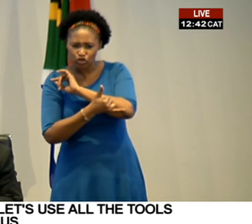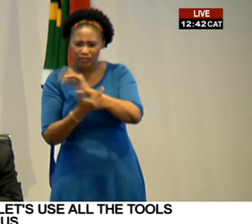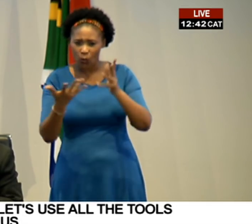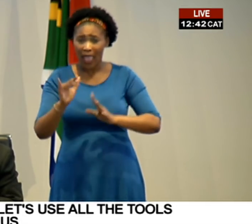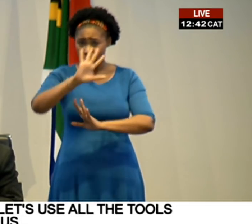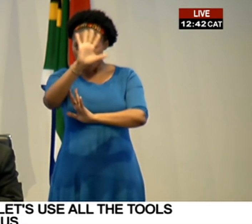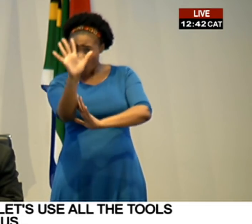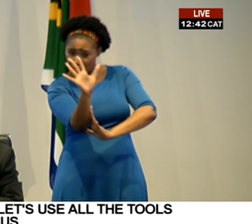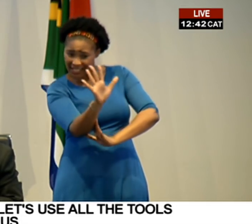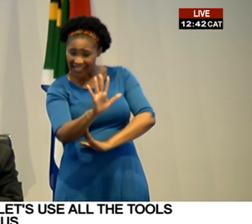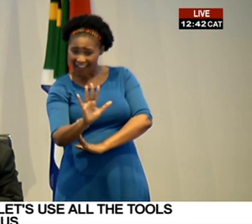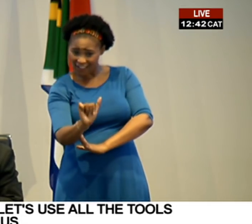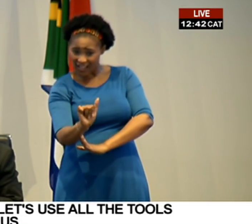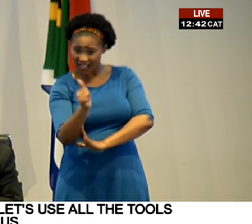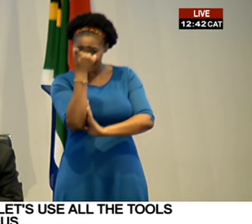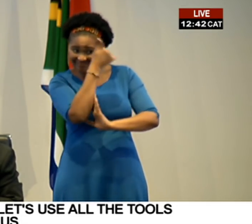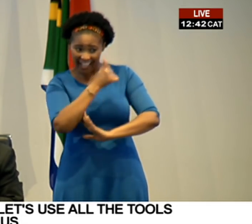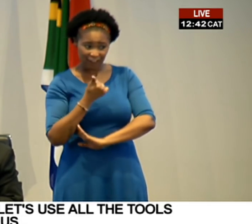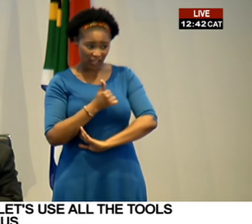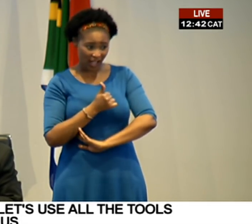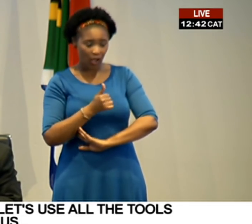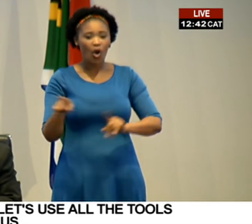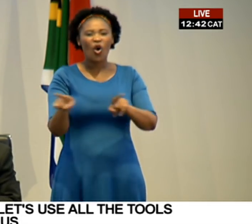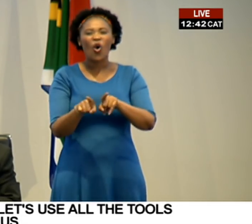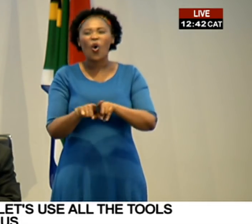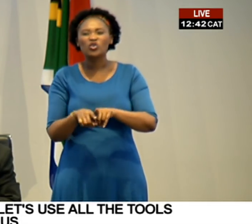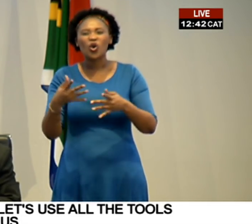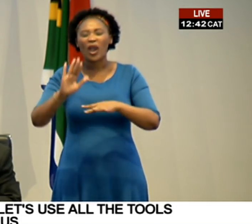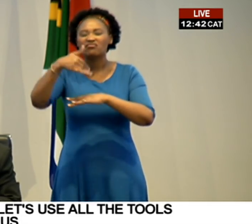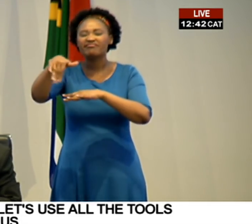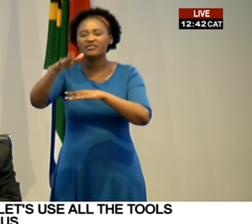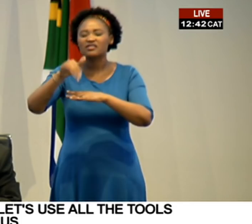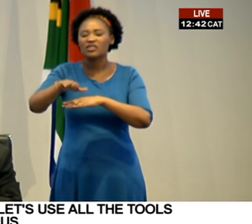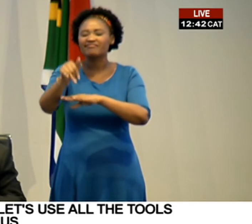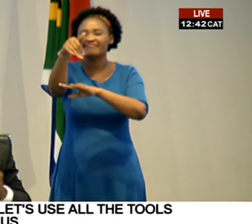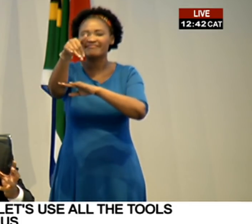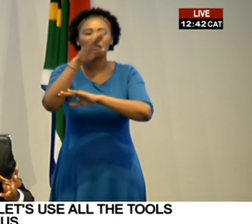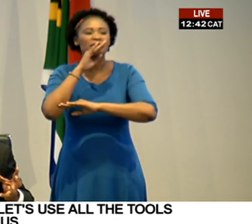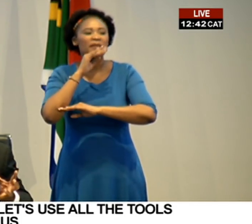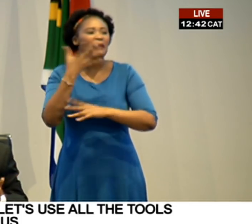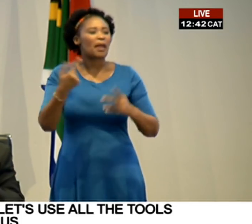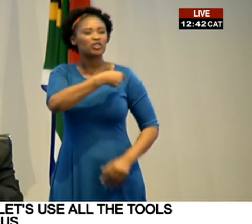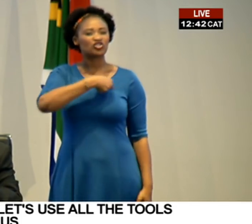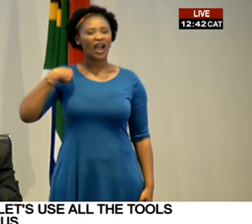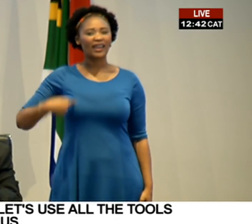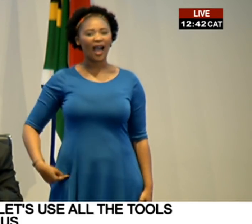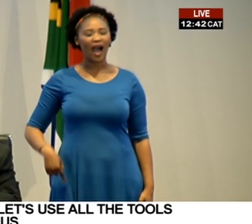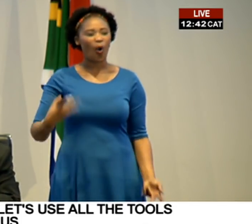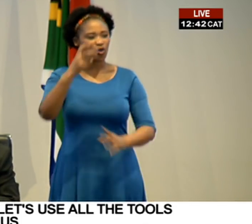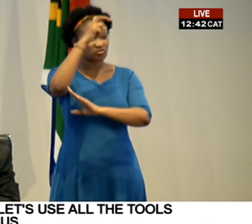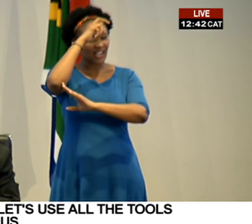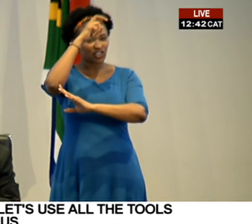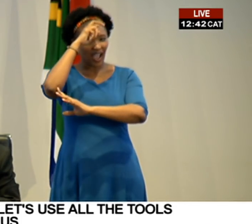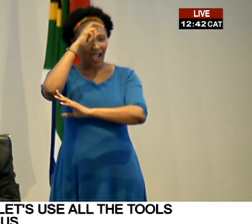continent, as well as the offshore ones, be it China, be it Russia, and so forth. We will all be able to